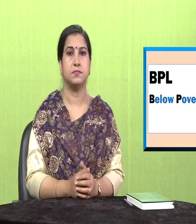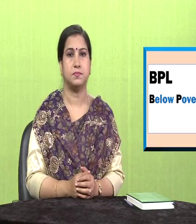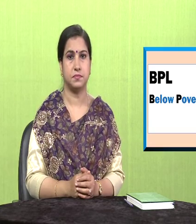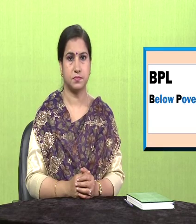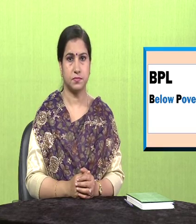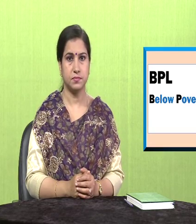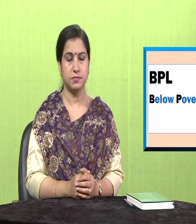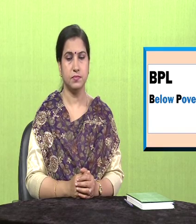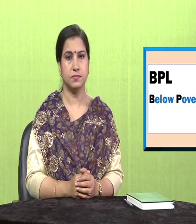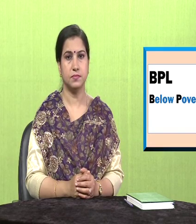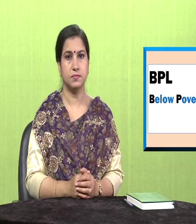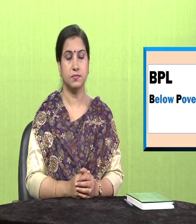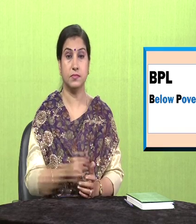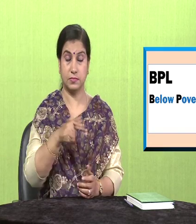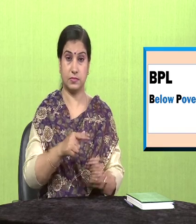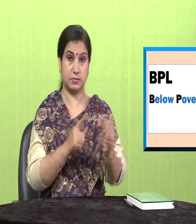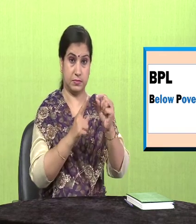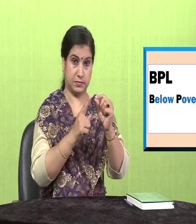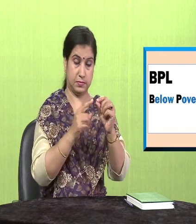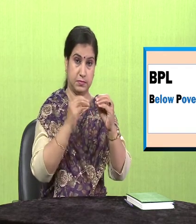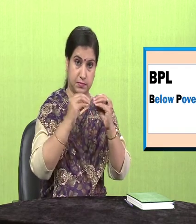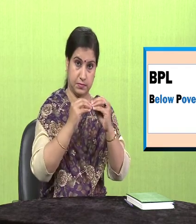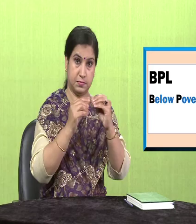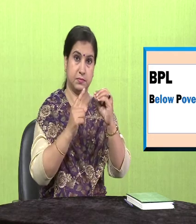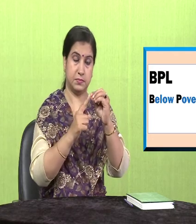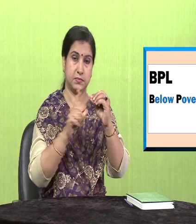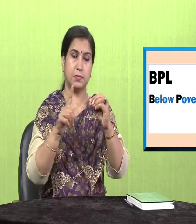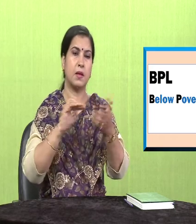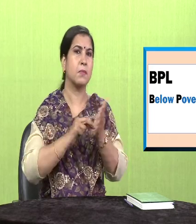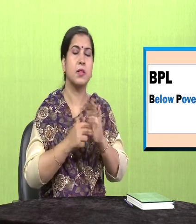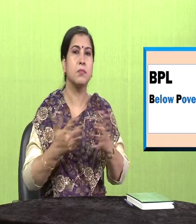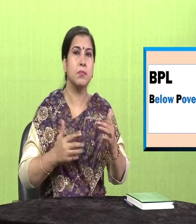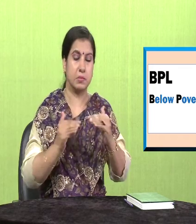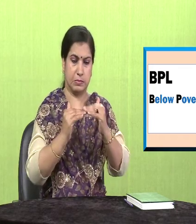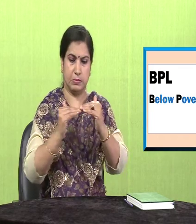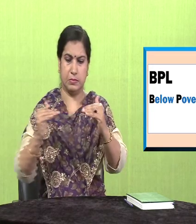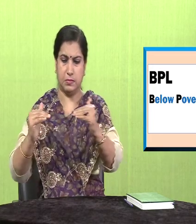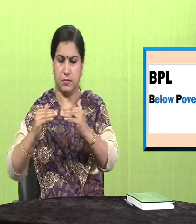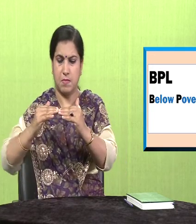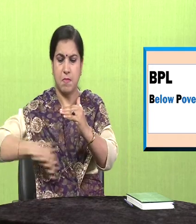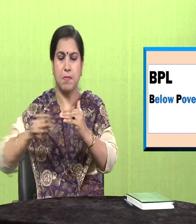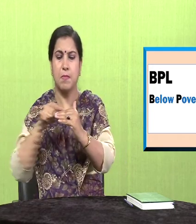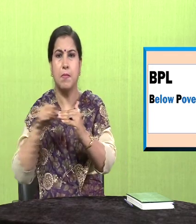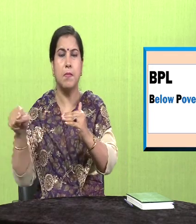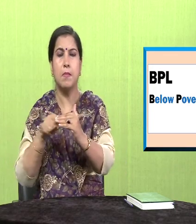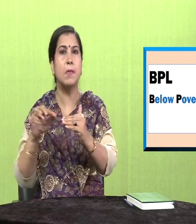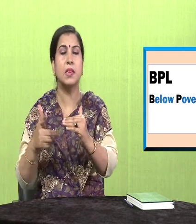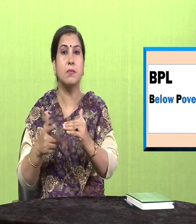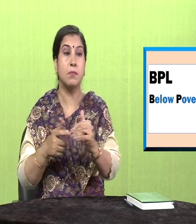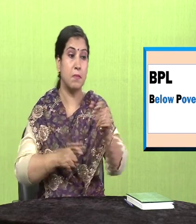The poverty line means that minimum income level which is required by people